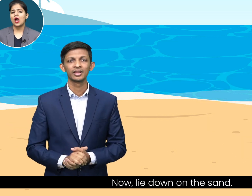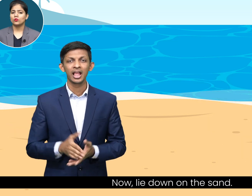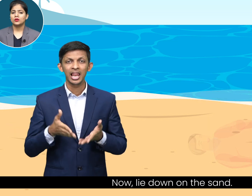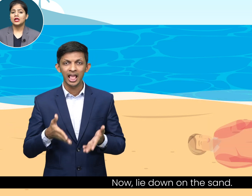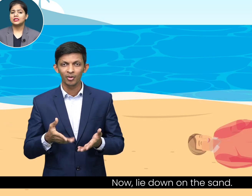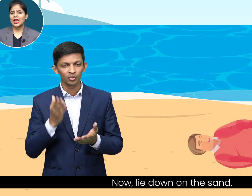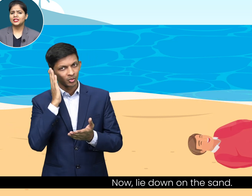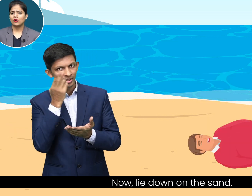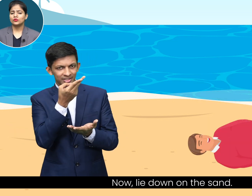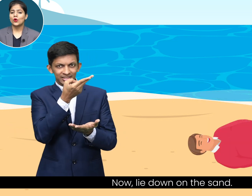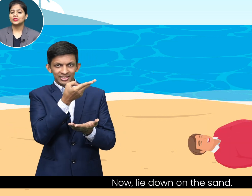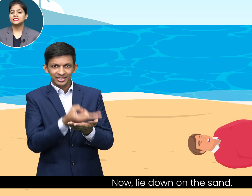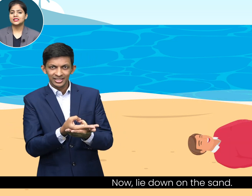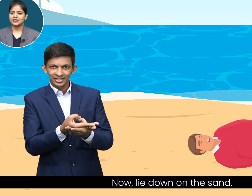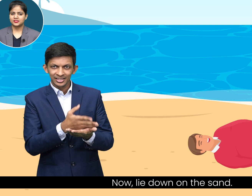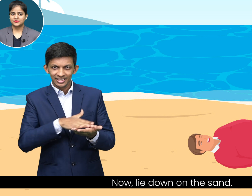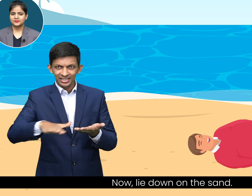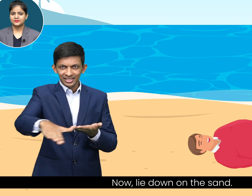Now, lie down on the sand.